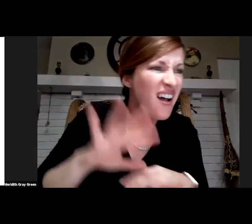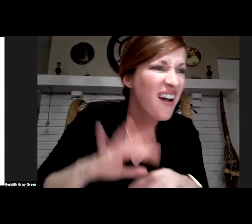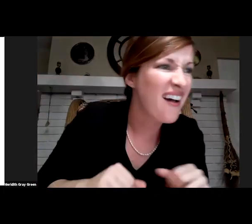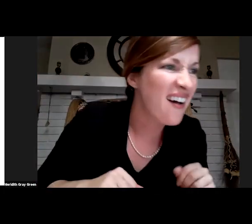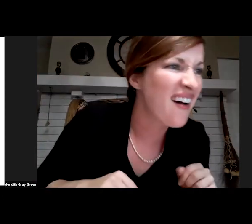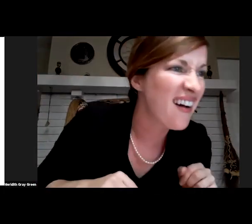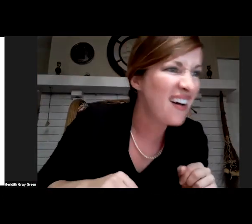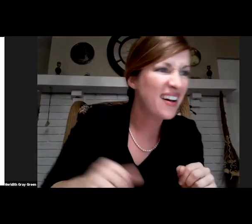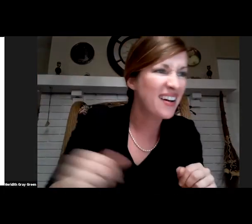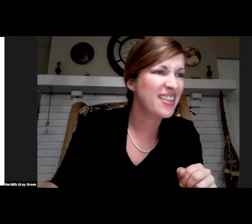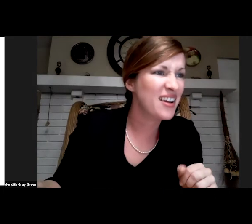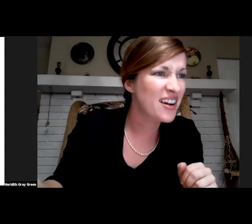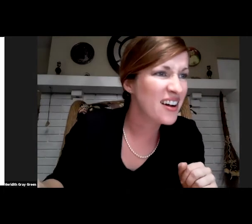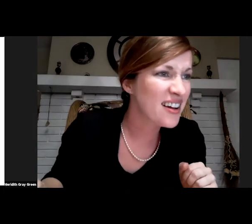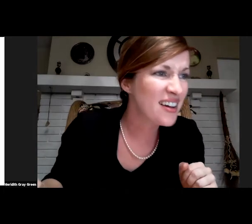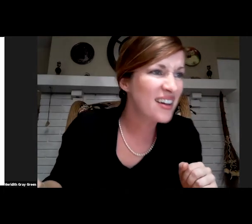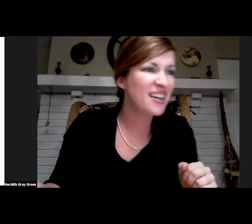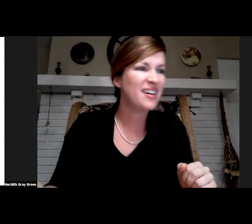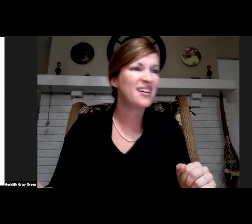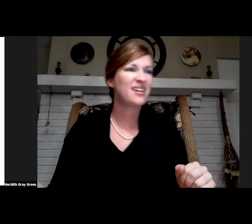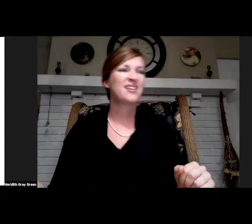Ah, the movement of birds.